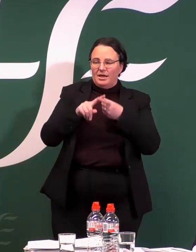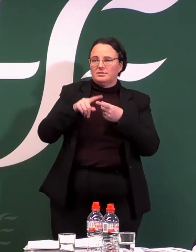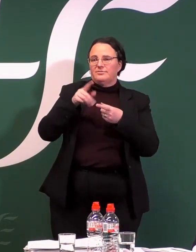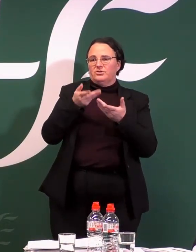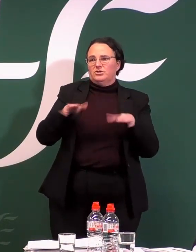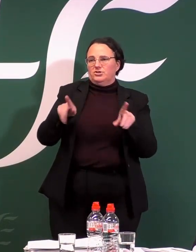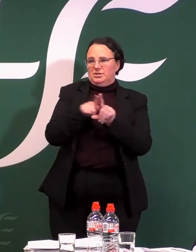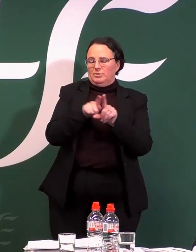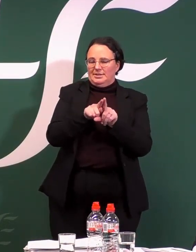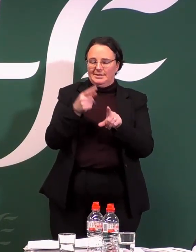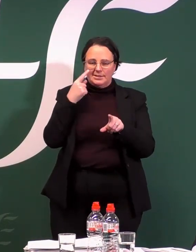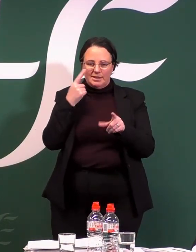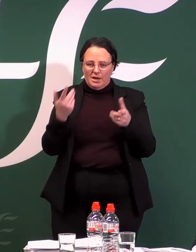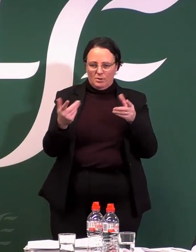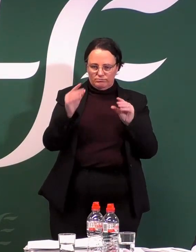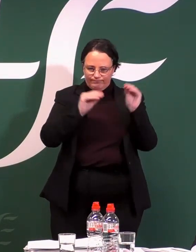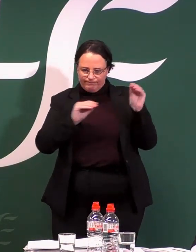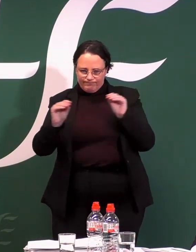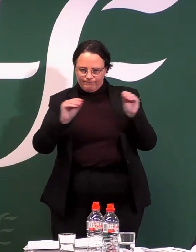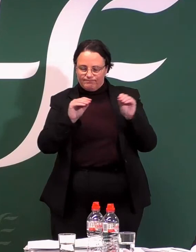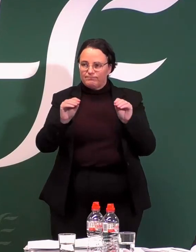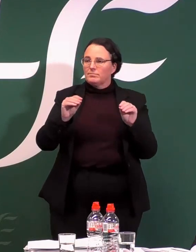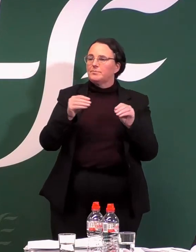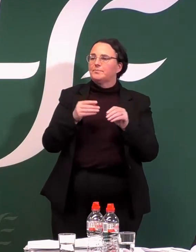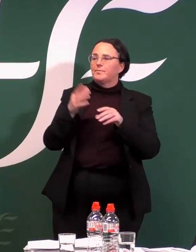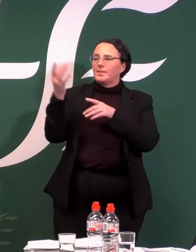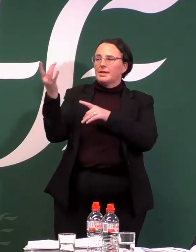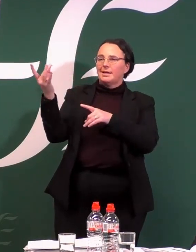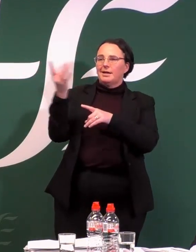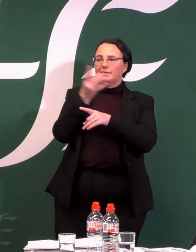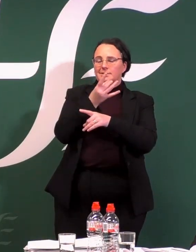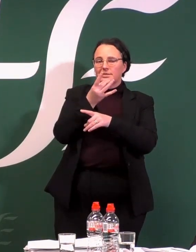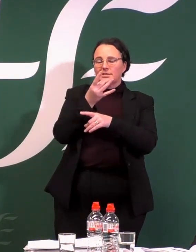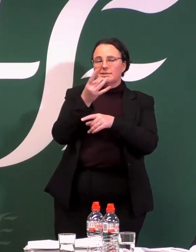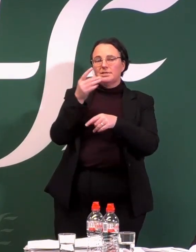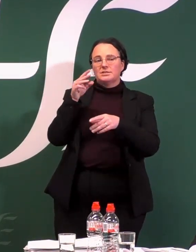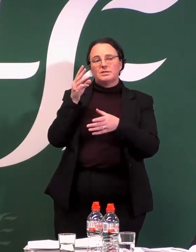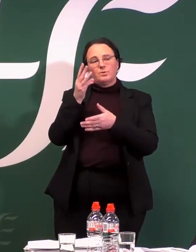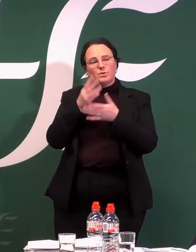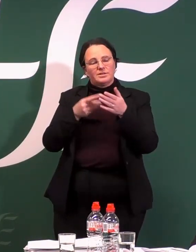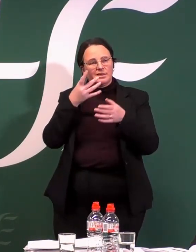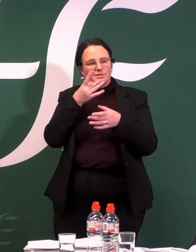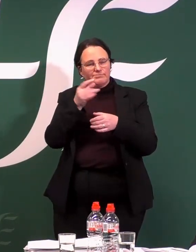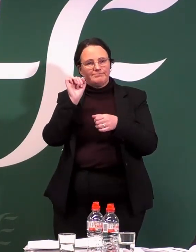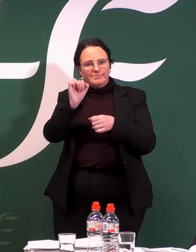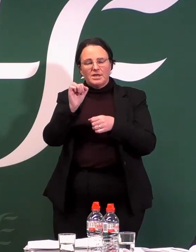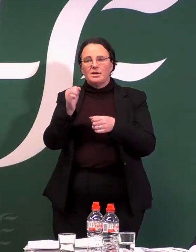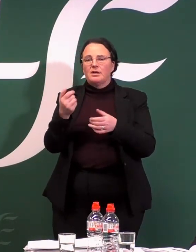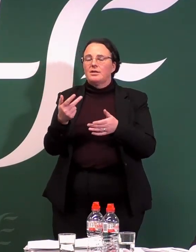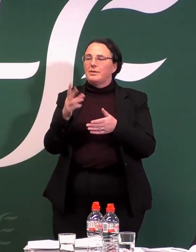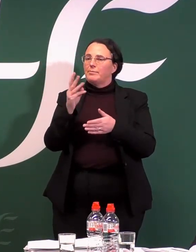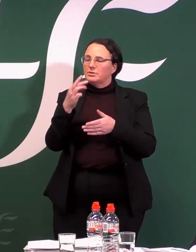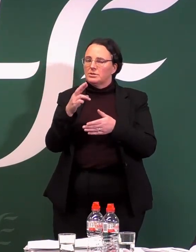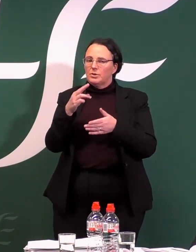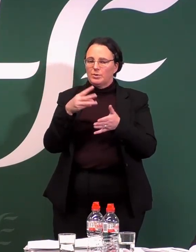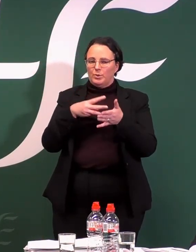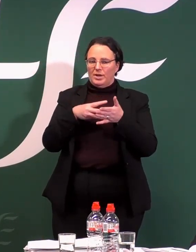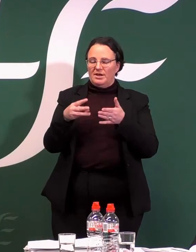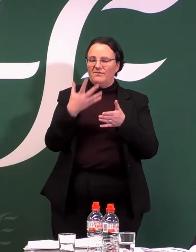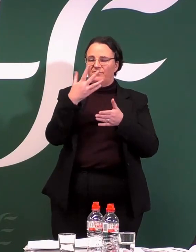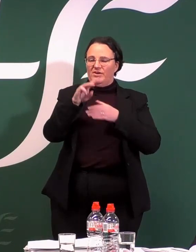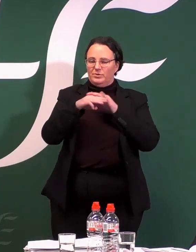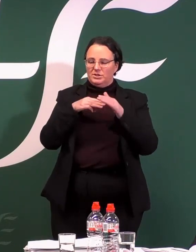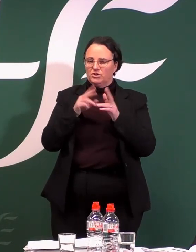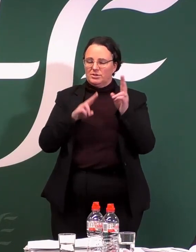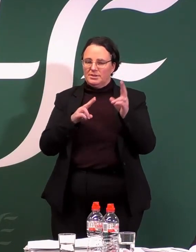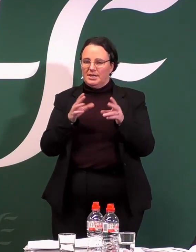we can see how they fit together. Is there any merit in approaching the booster sequencing by way of when you hit your 5 months, that's when you should get